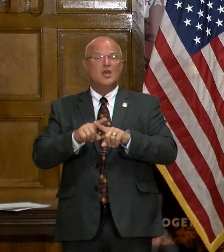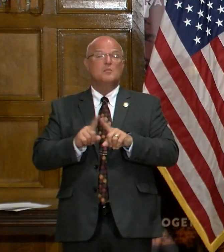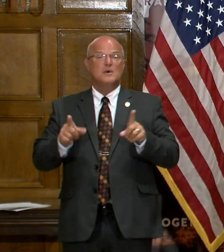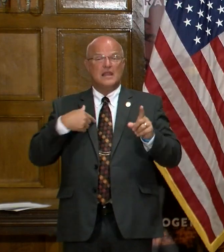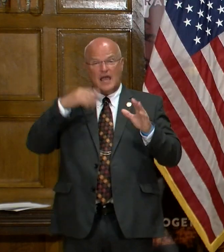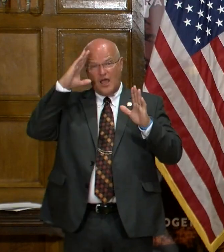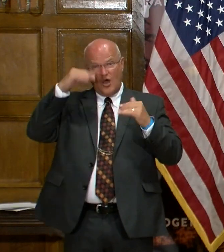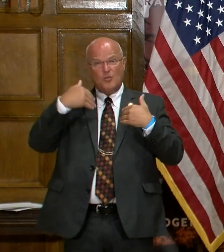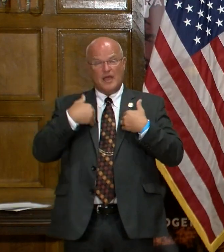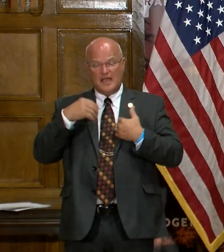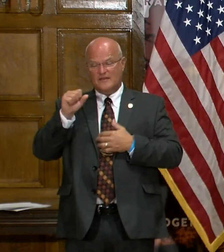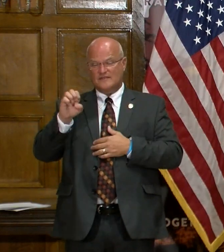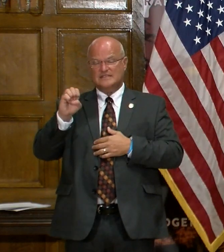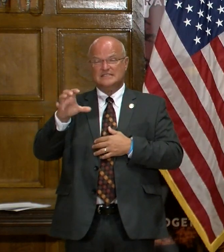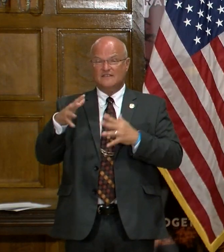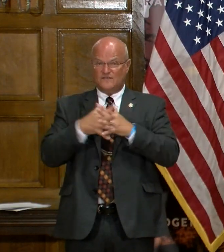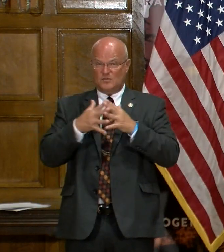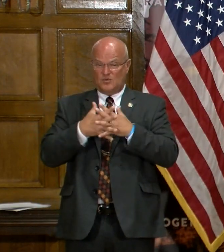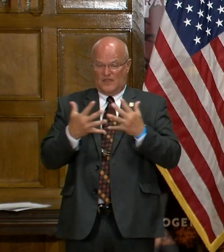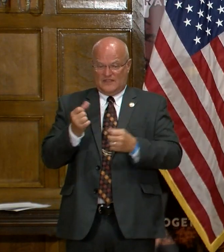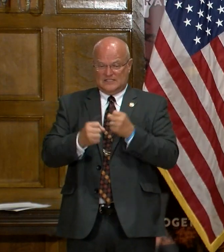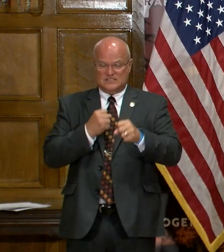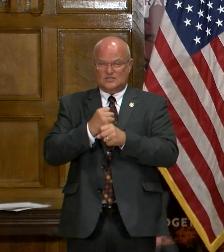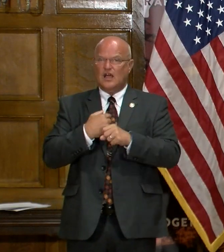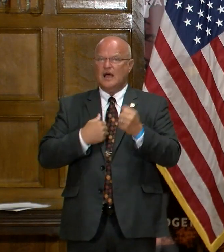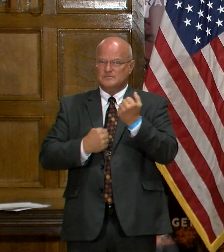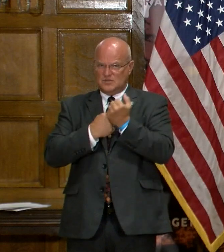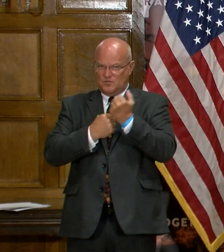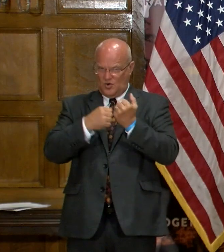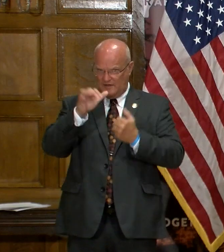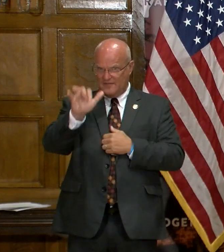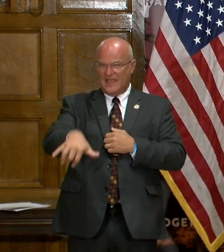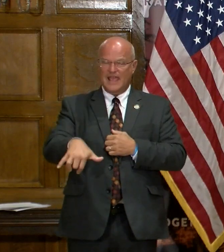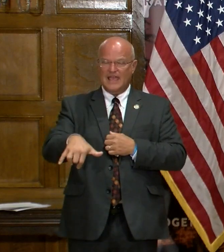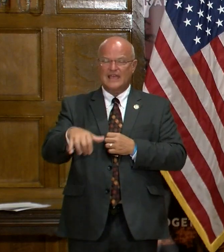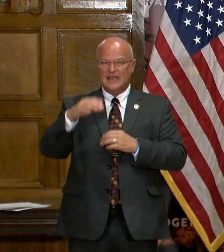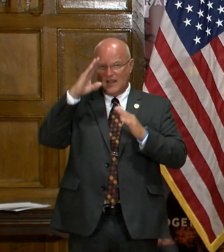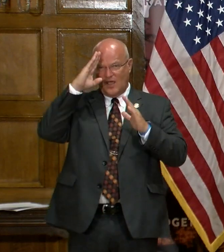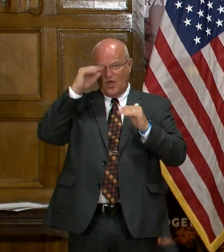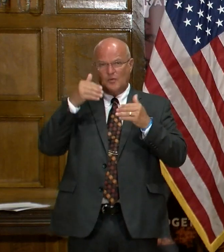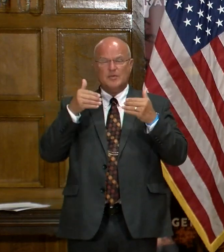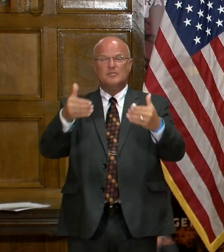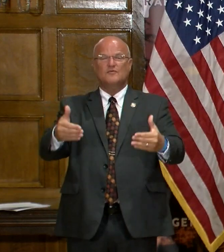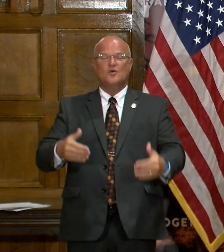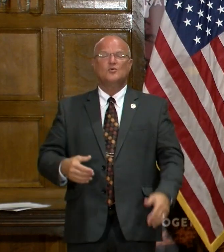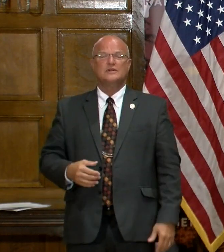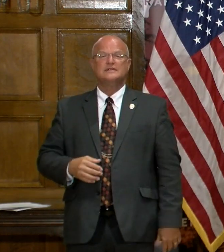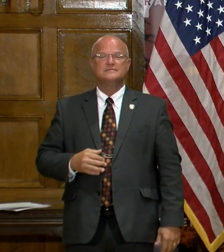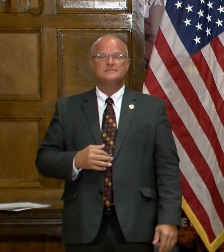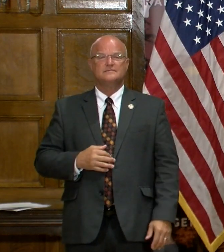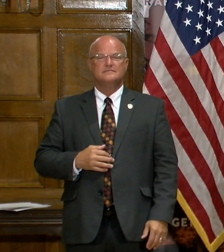I hope that we have SEC football this year. I'm supportive of that, and I hope that they move forward.